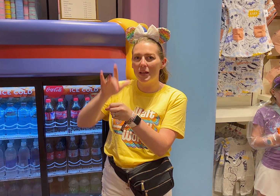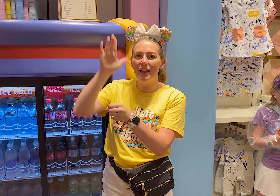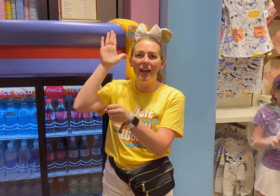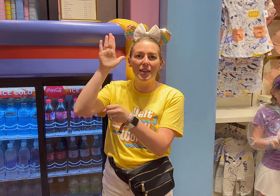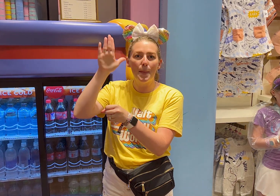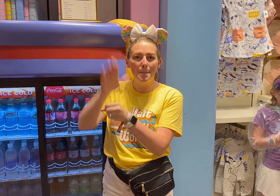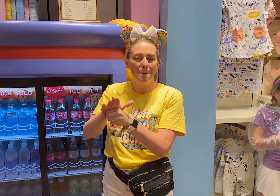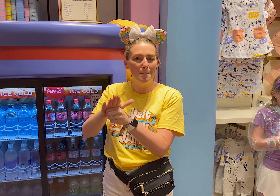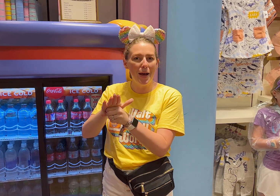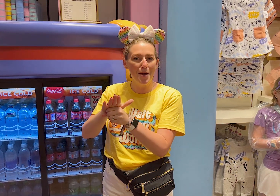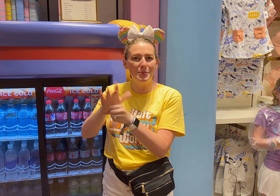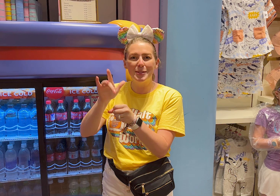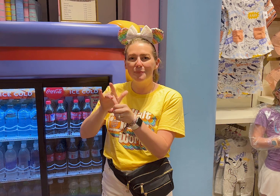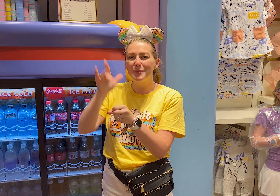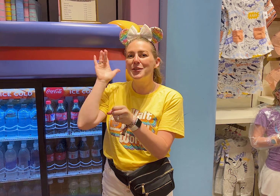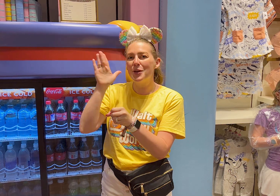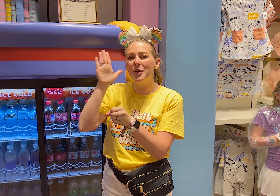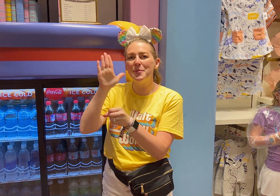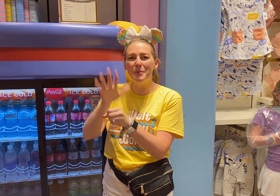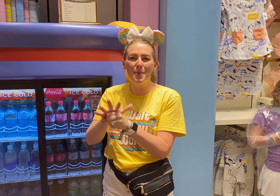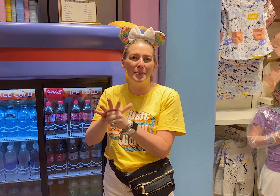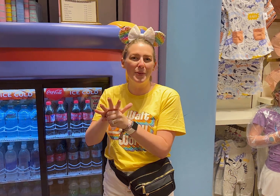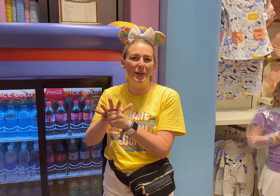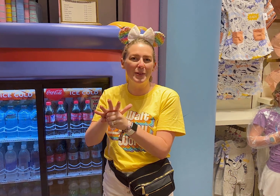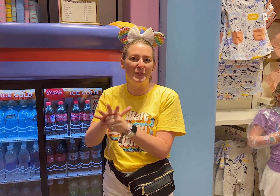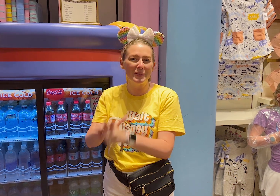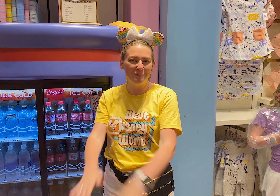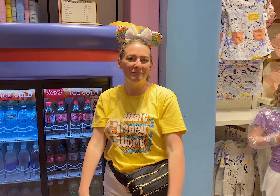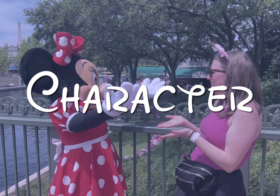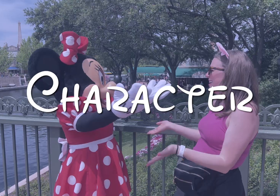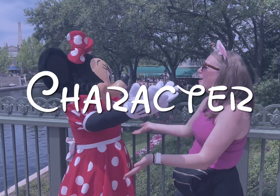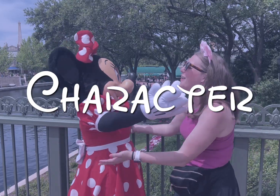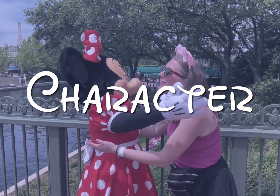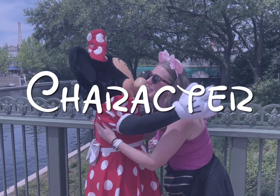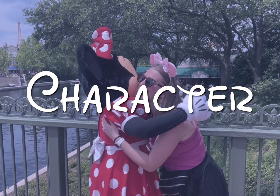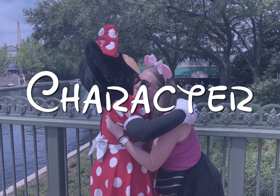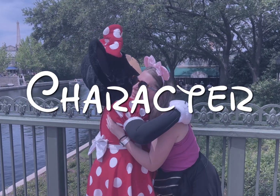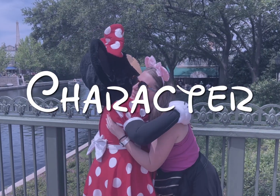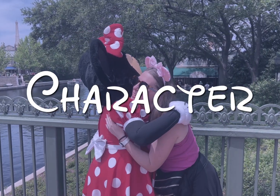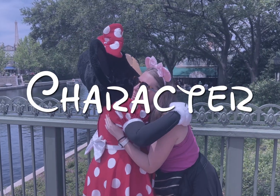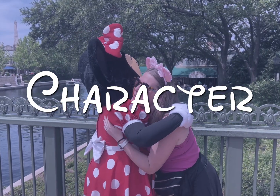bit and then pops. Soda, pop, or Coke.